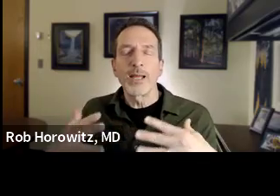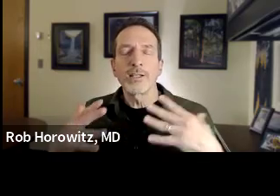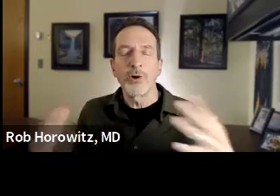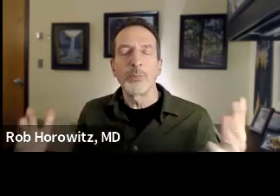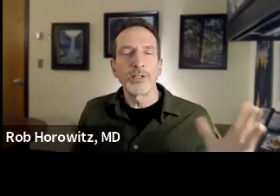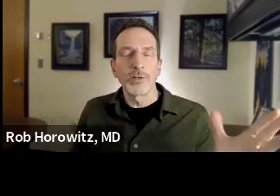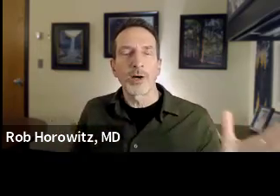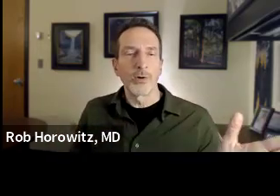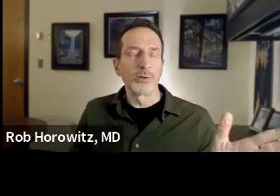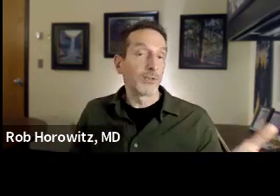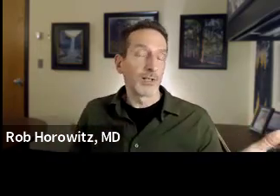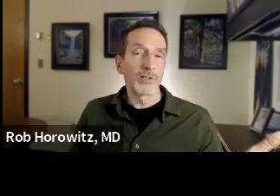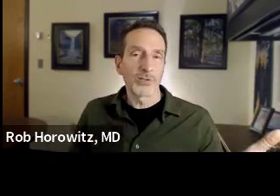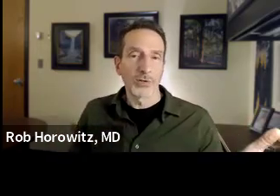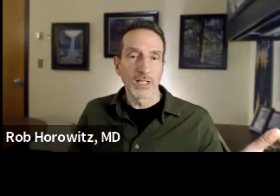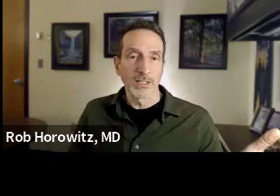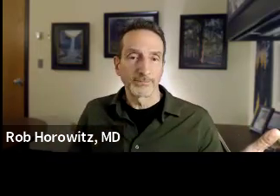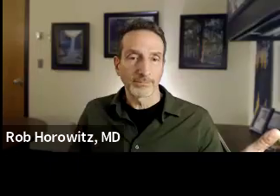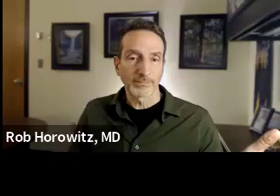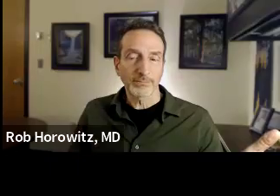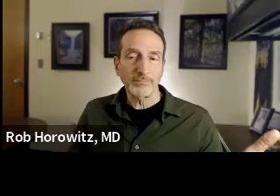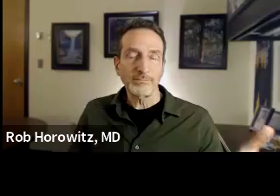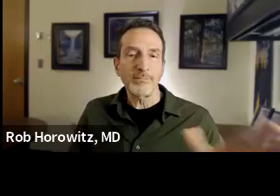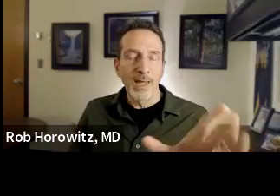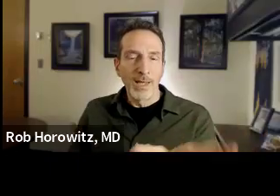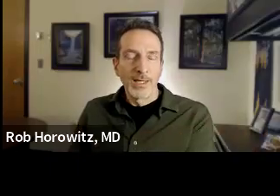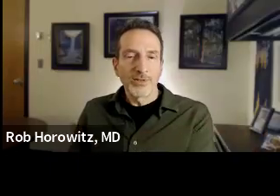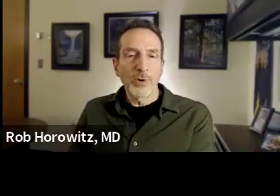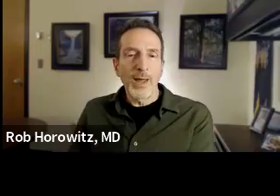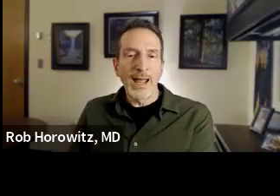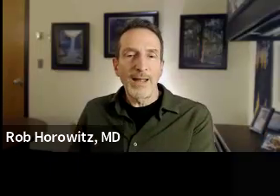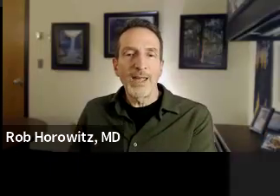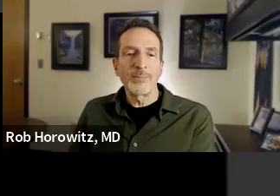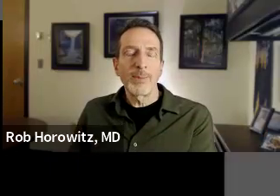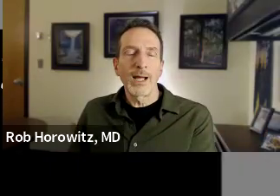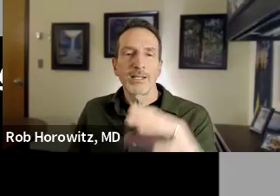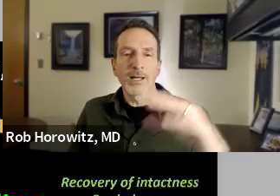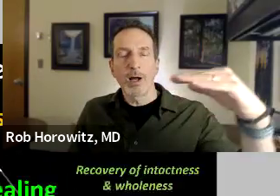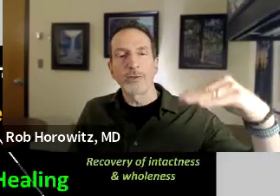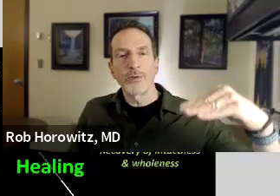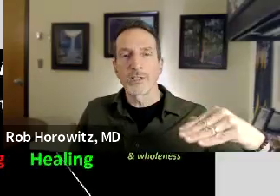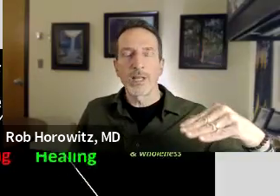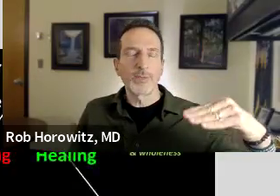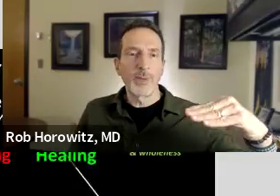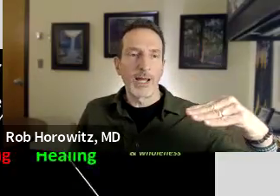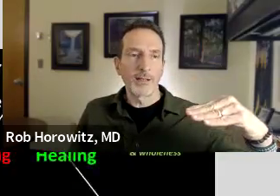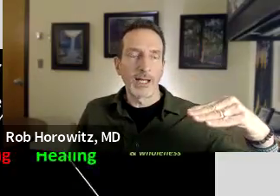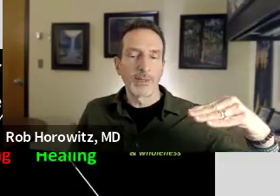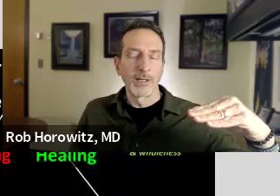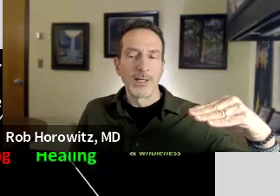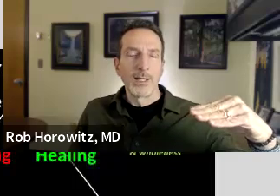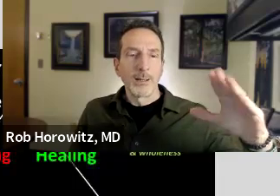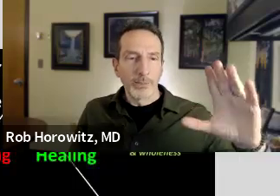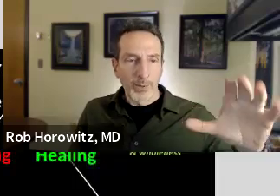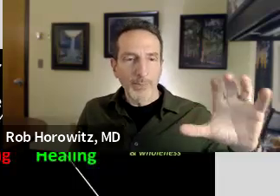is a space of opening to our wholeness and our stories. So have that in mind as I walk you through the steps of